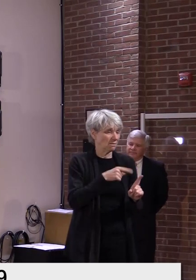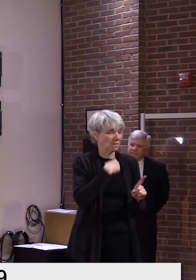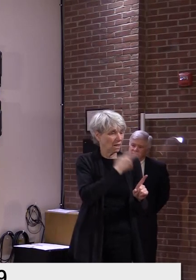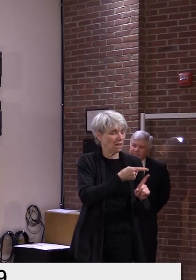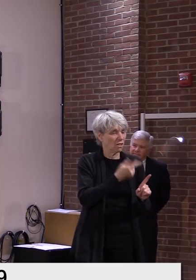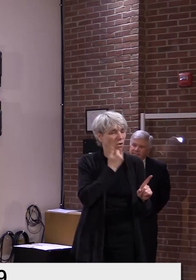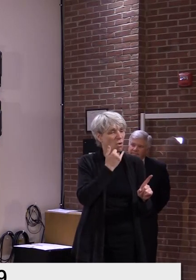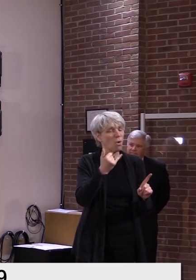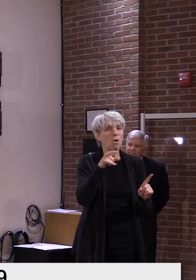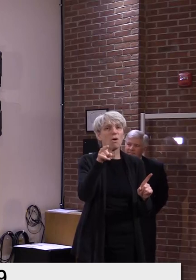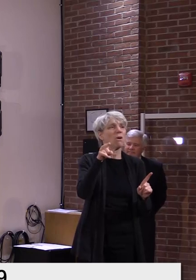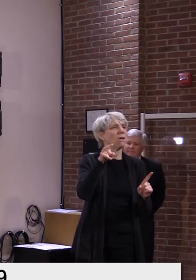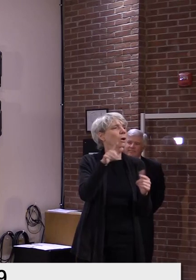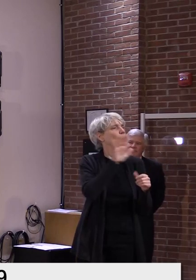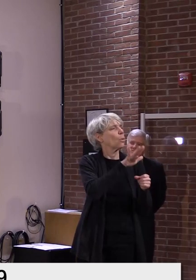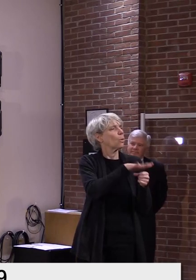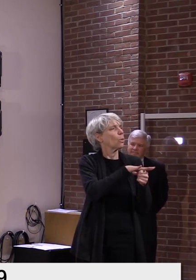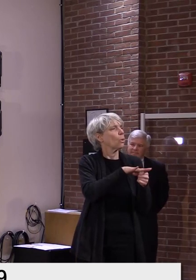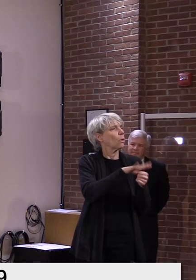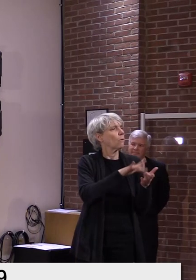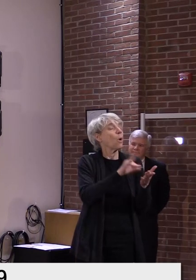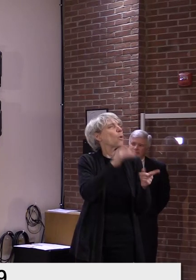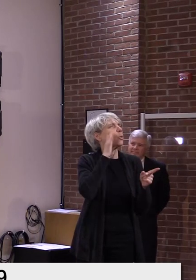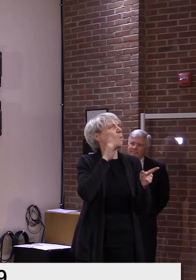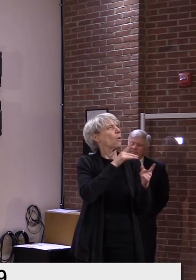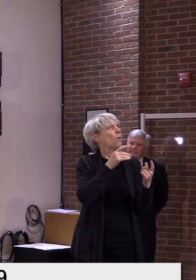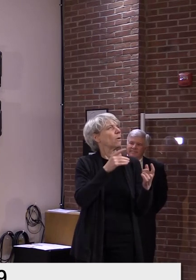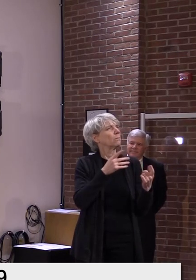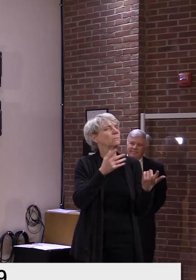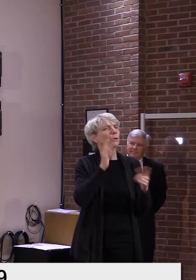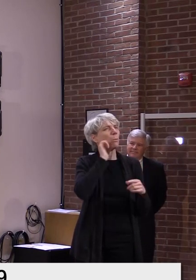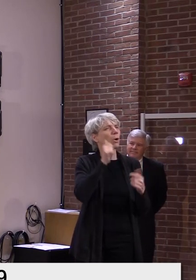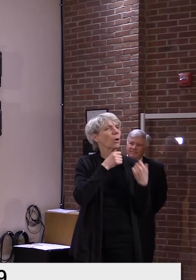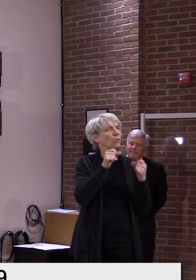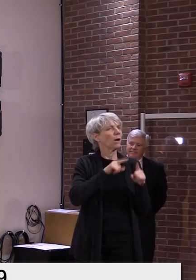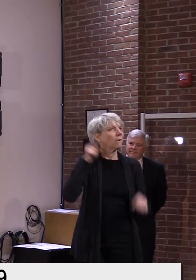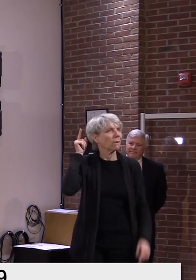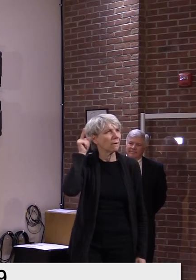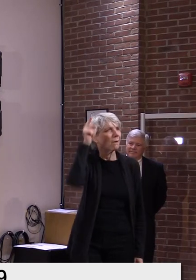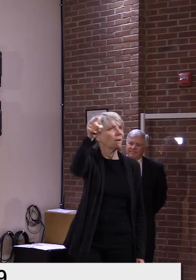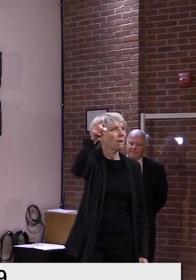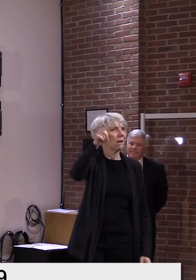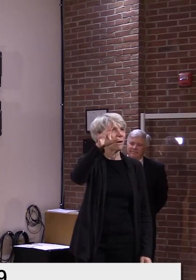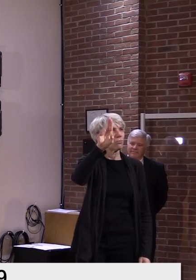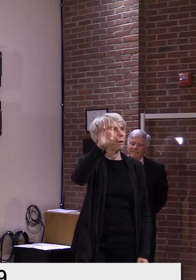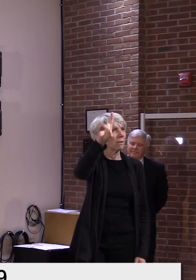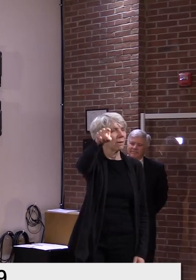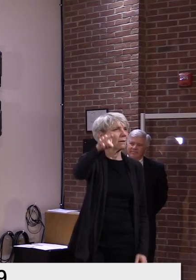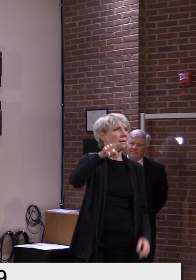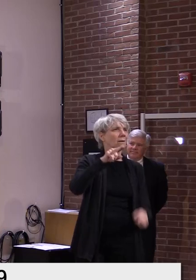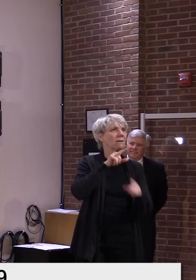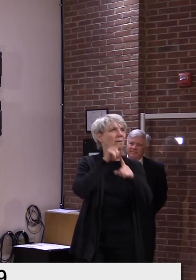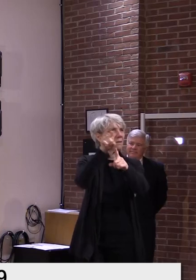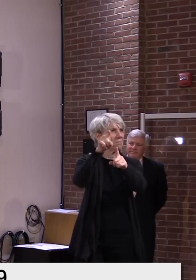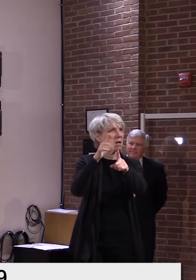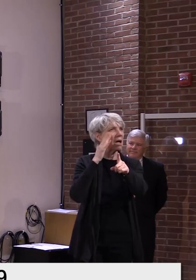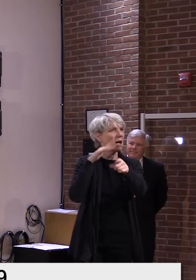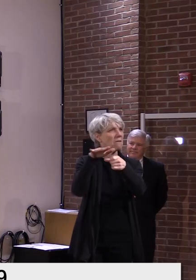or one you're going to be driving by and see if they can. That would be the easiest thing to do, even with a flip